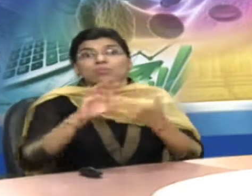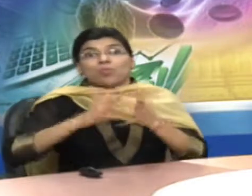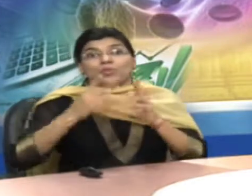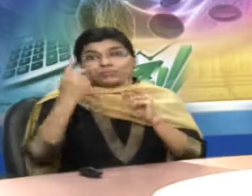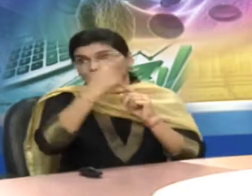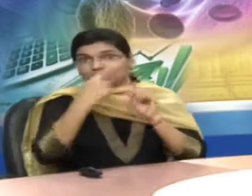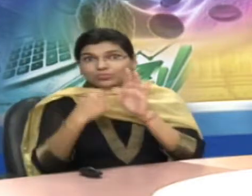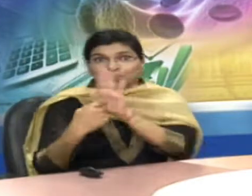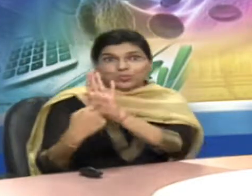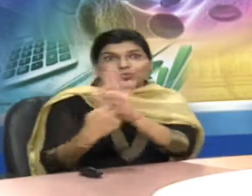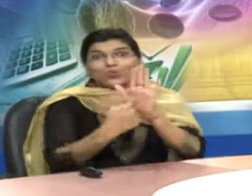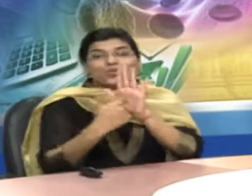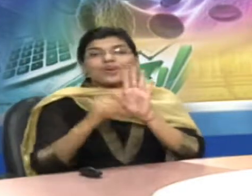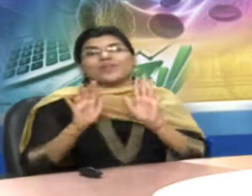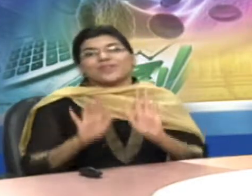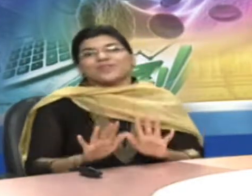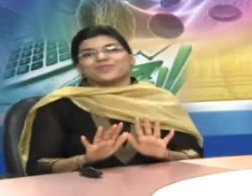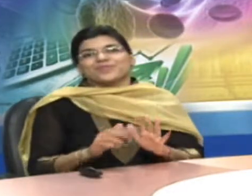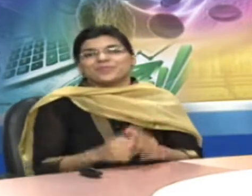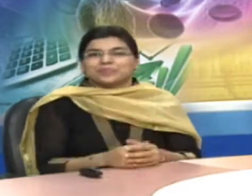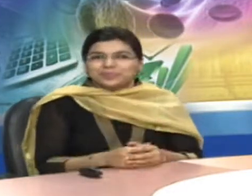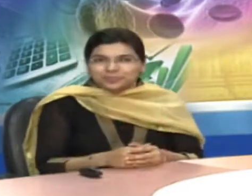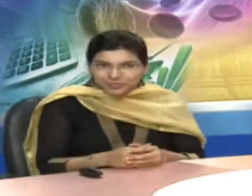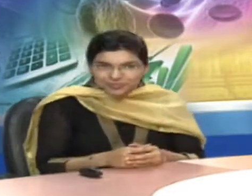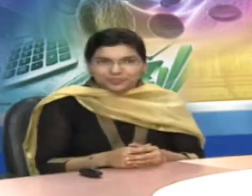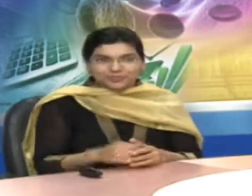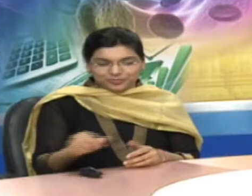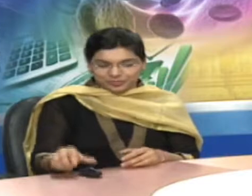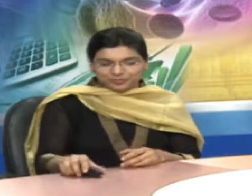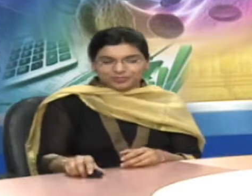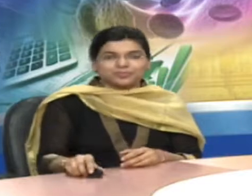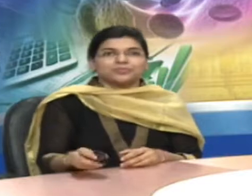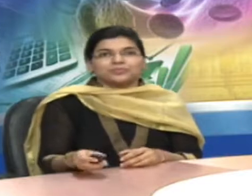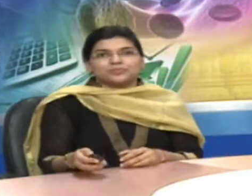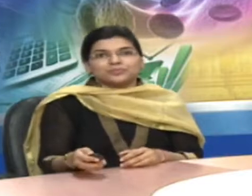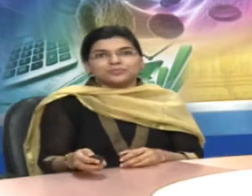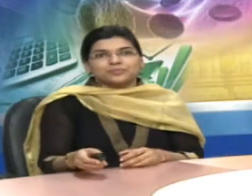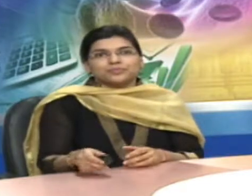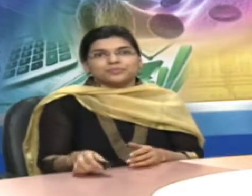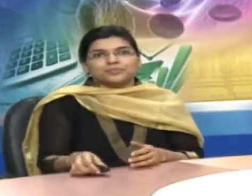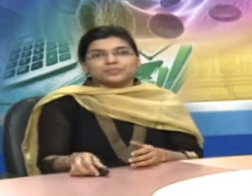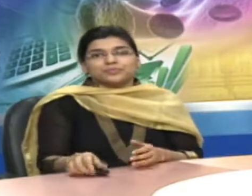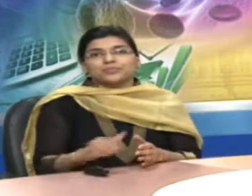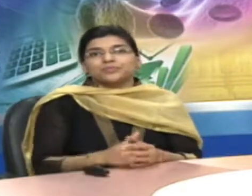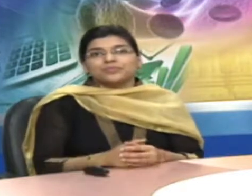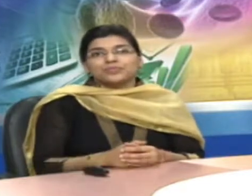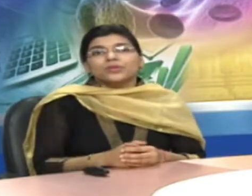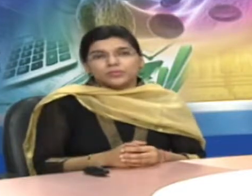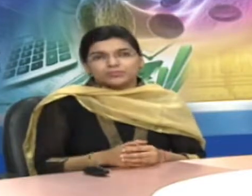if human beings dislike animals, then animals also dislike human beings.